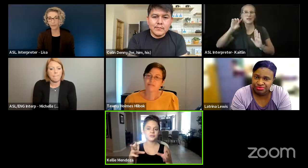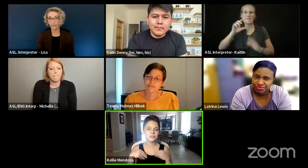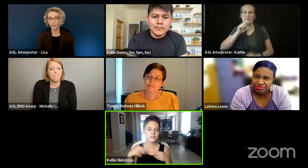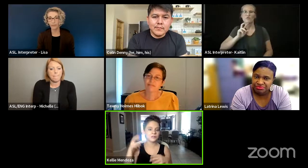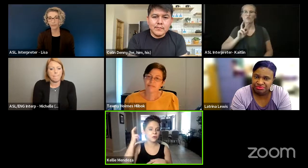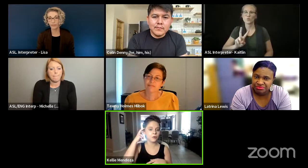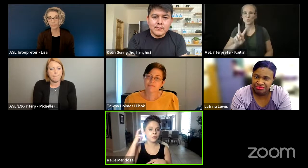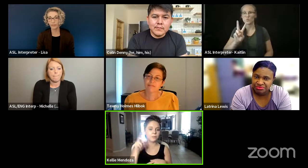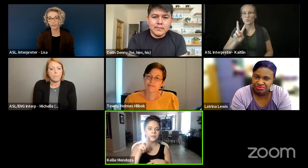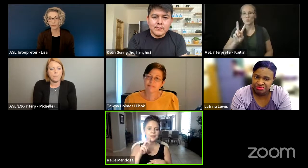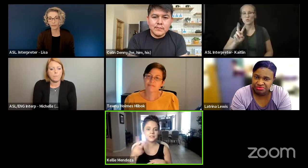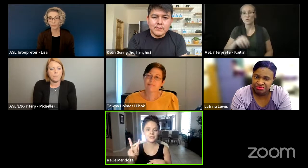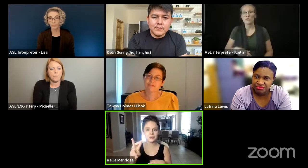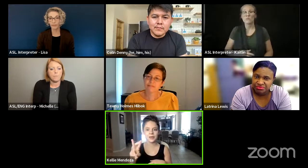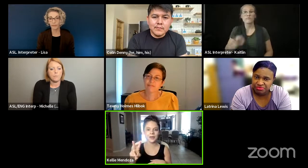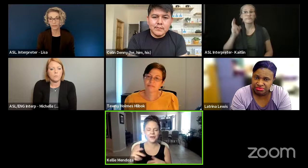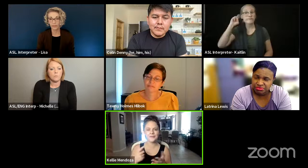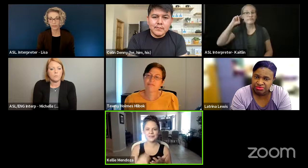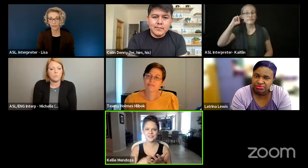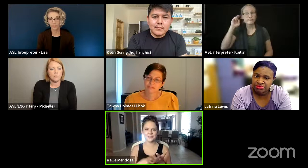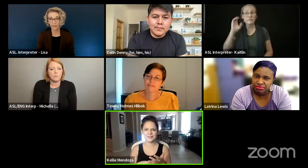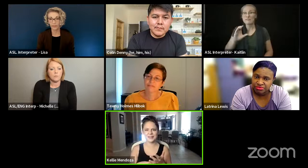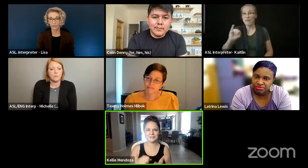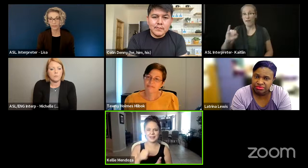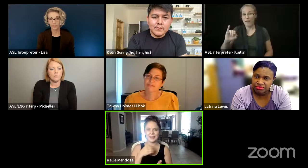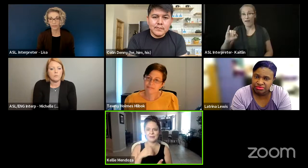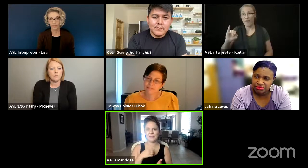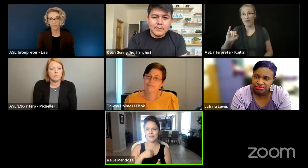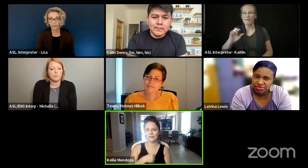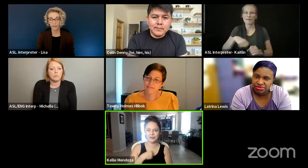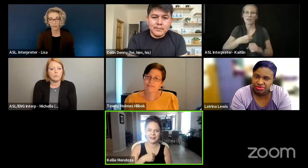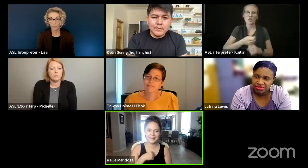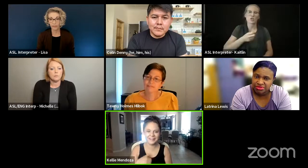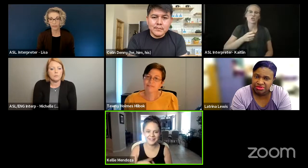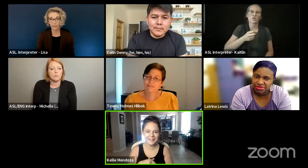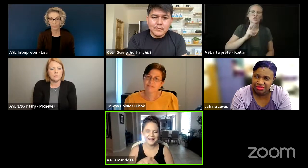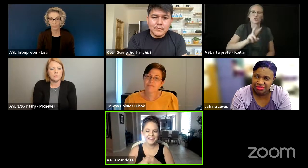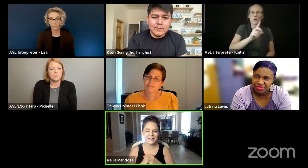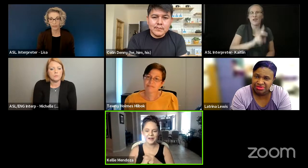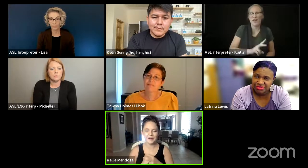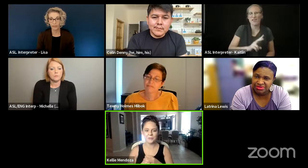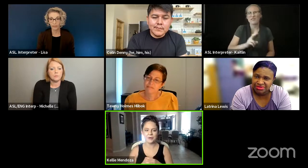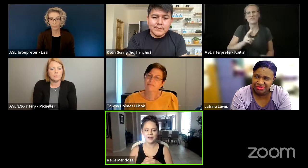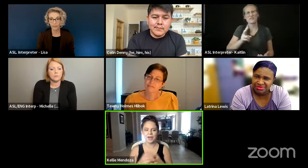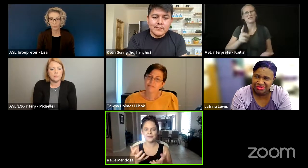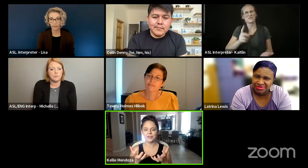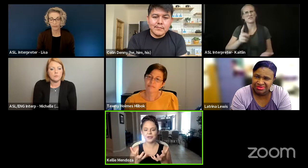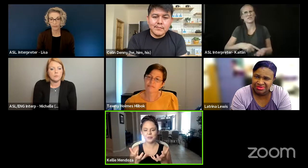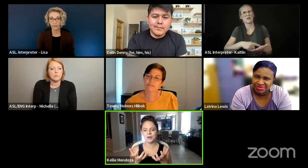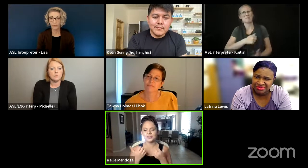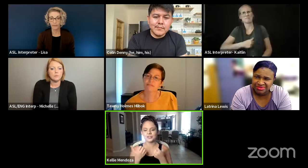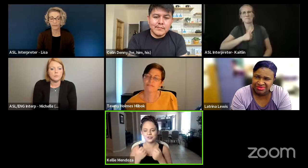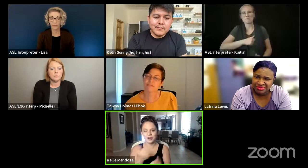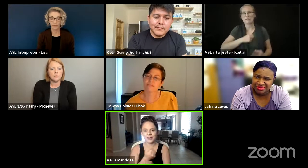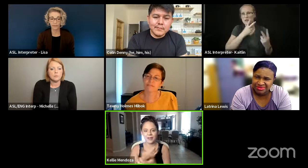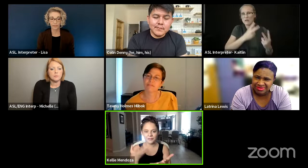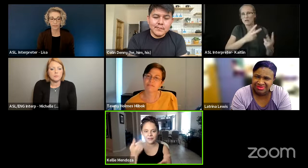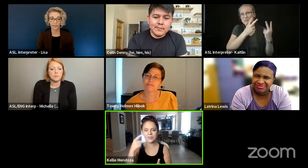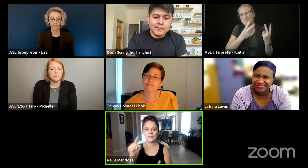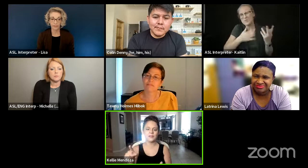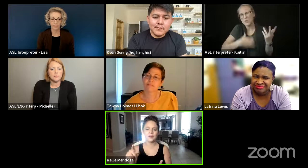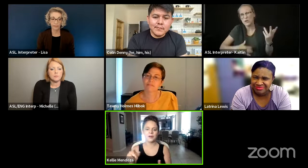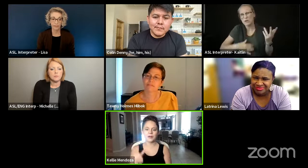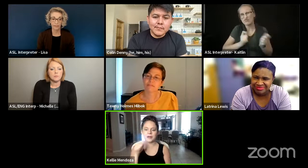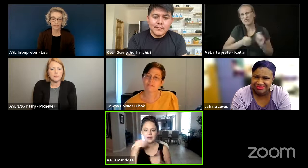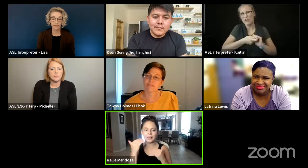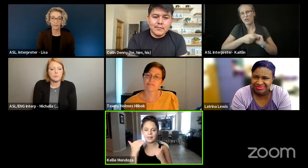She did receive a cochlear implant at 2.5, which sometimes I'm like regretting. But I really wanted to try